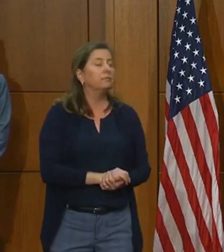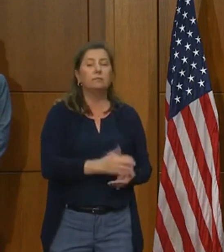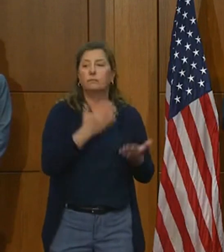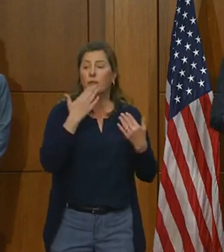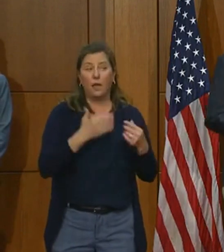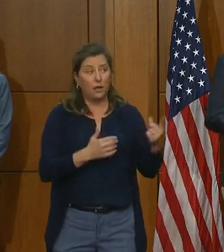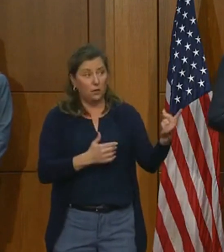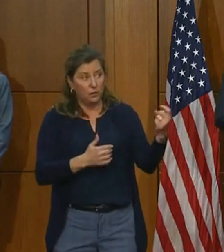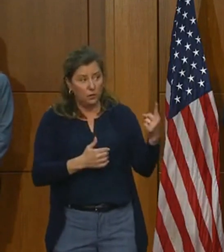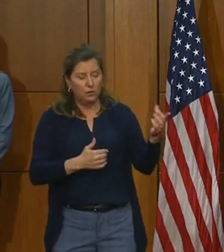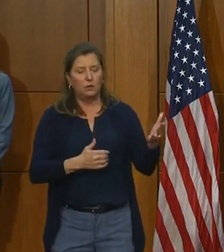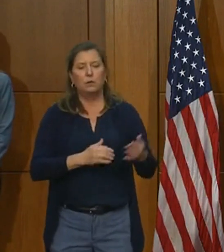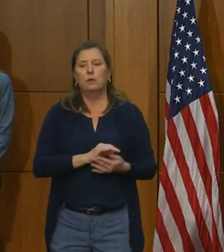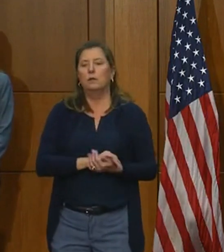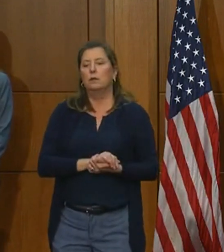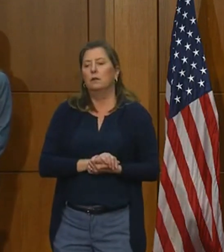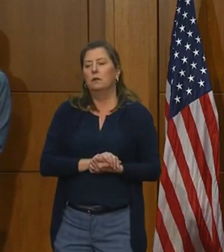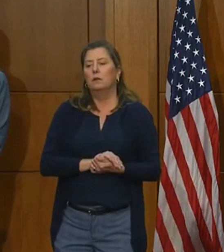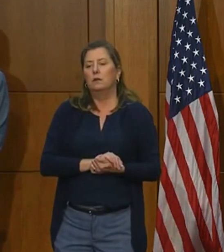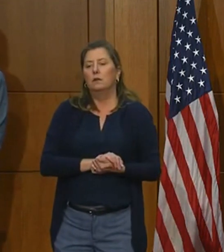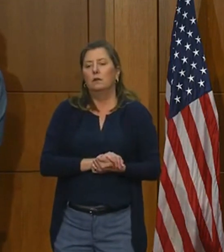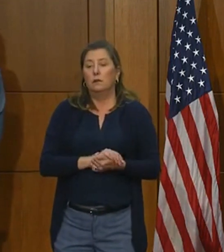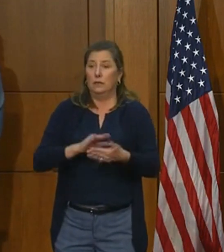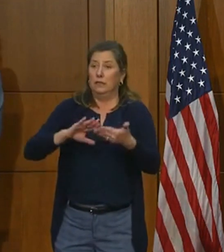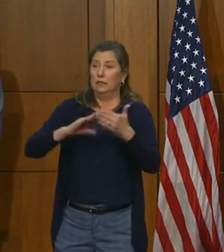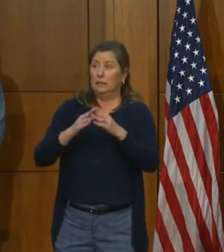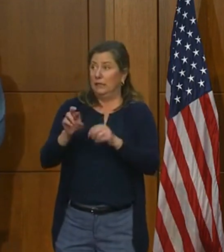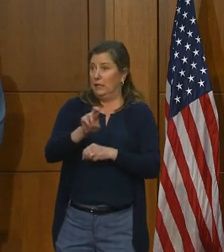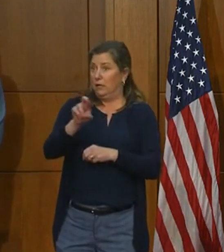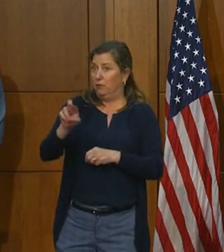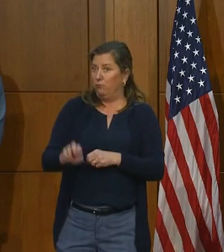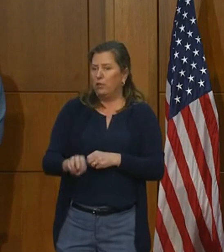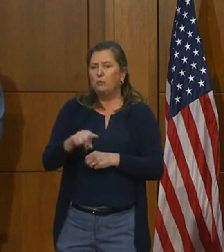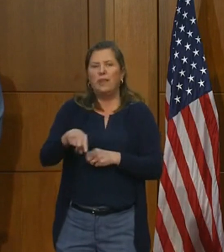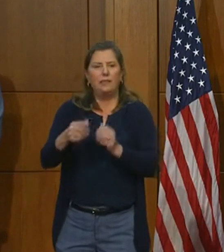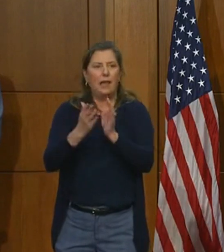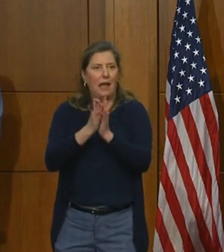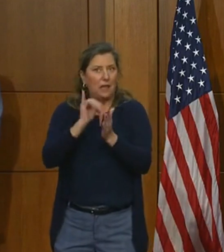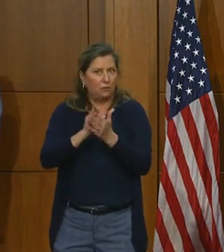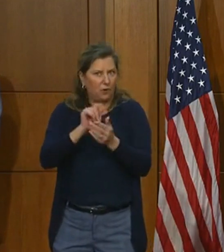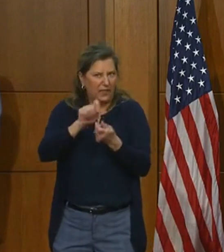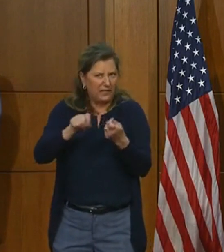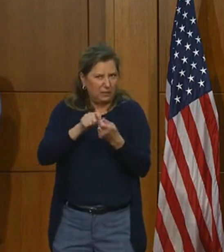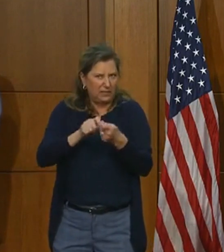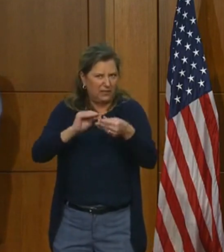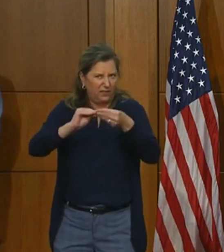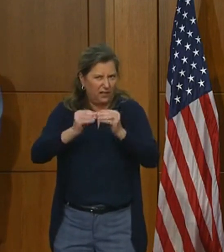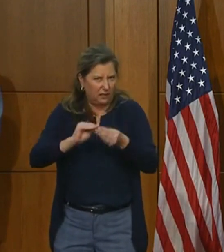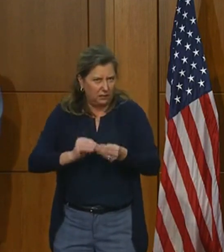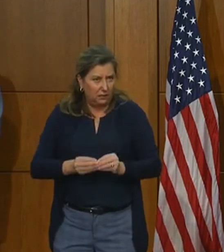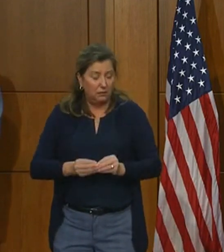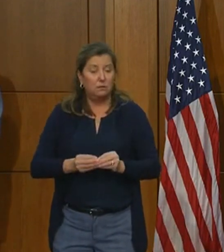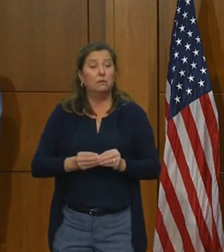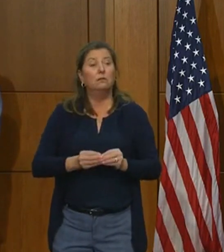The question is, as the city of Richmond had asked for that data,